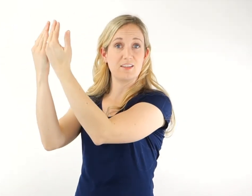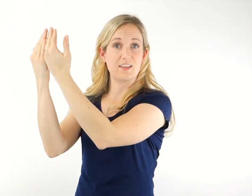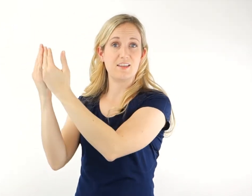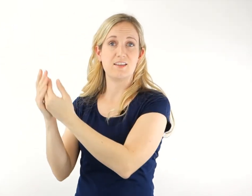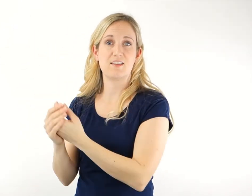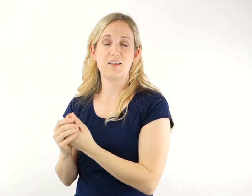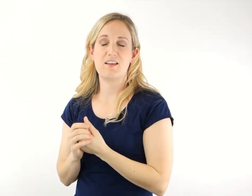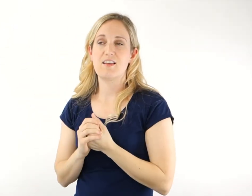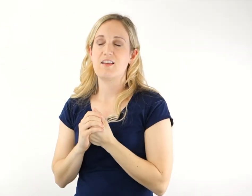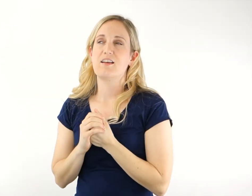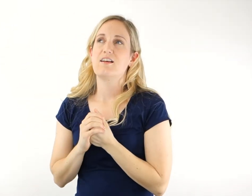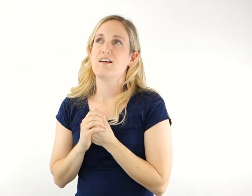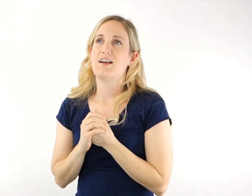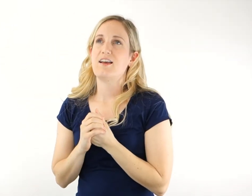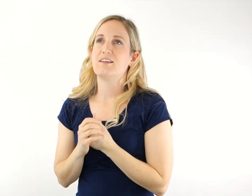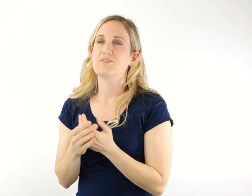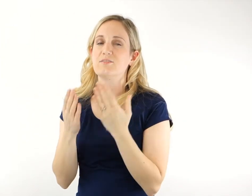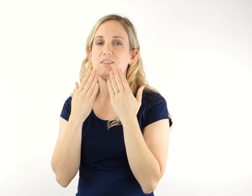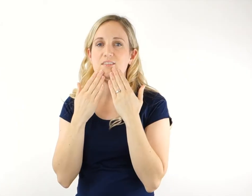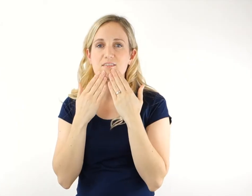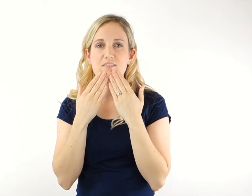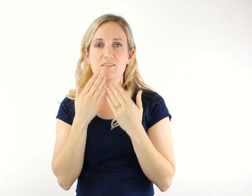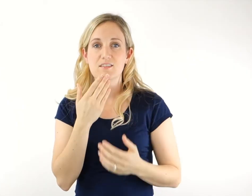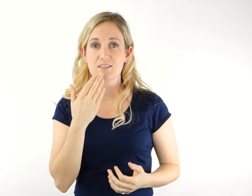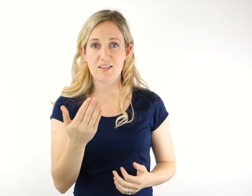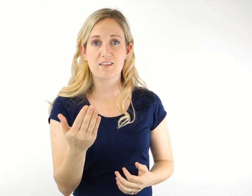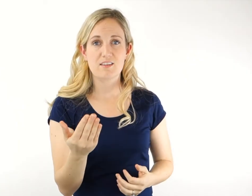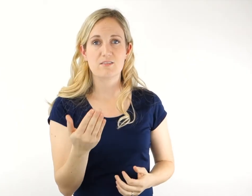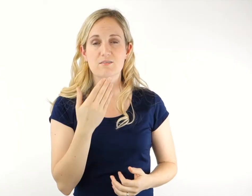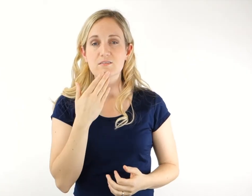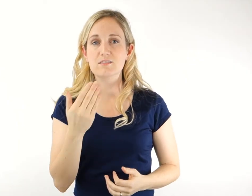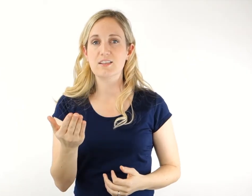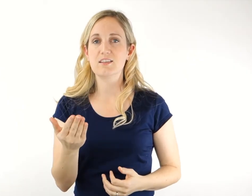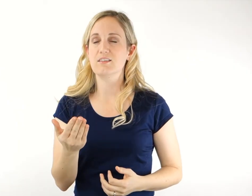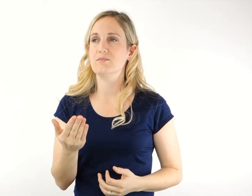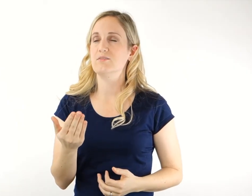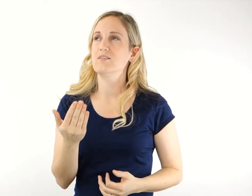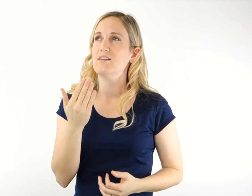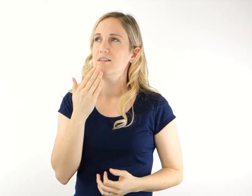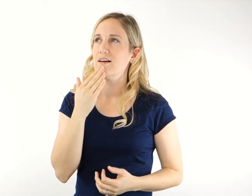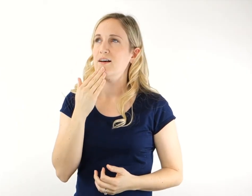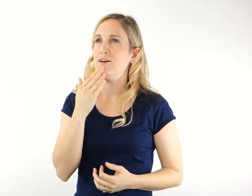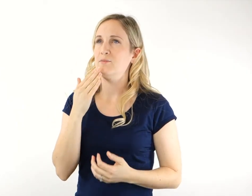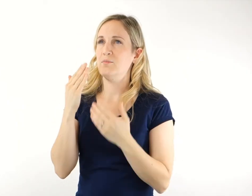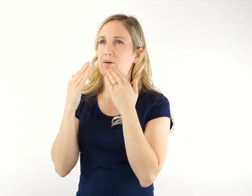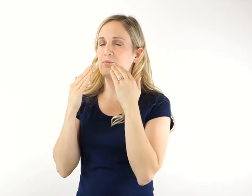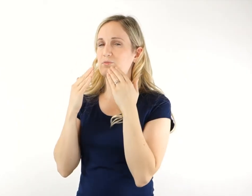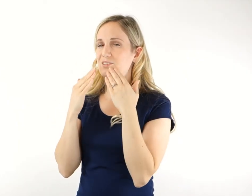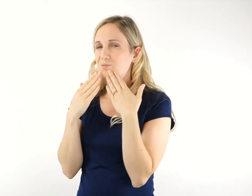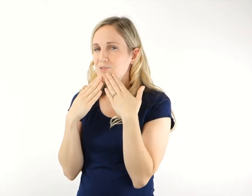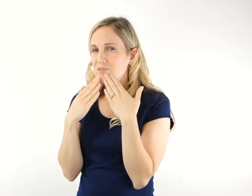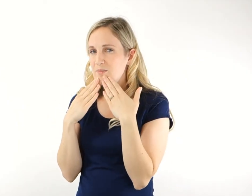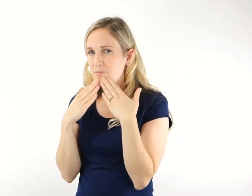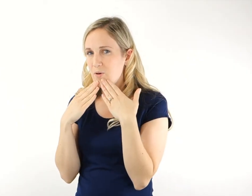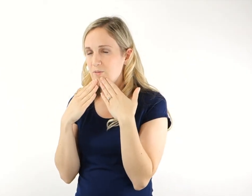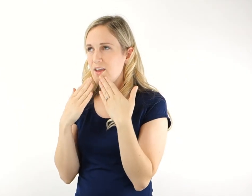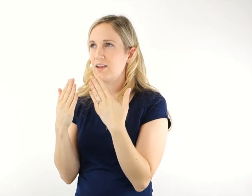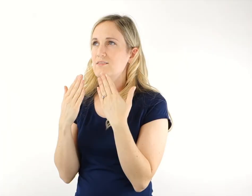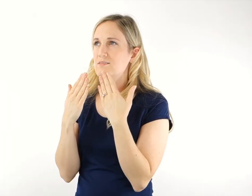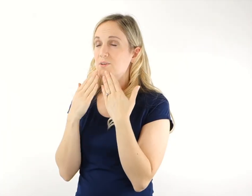reverently. And so this is thank you. Thank you. But since we're using both hands, we're